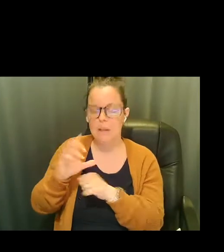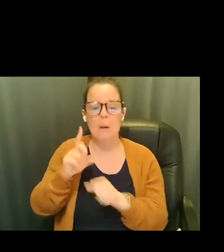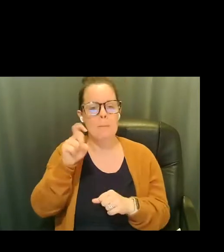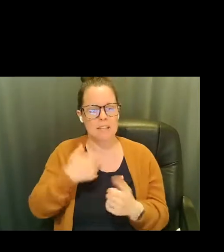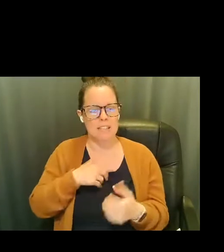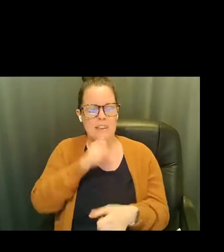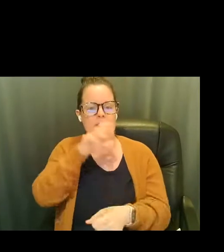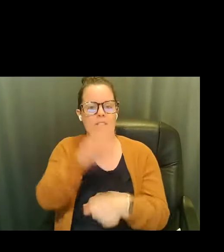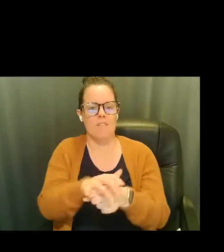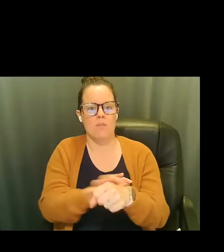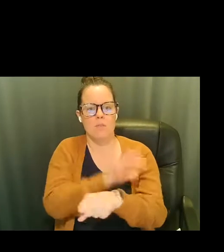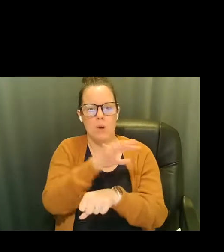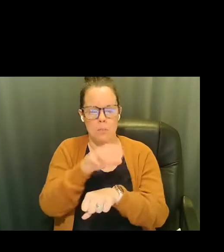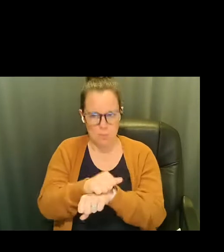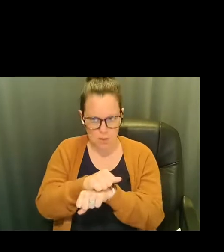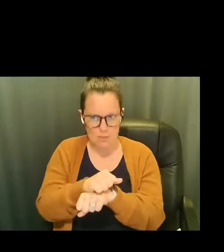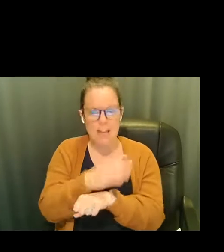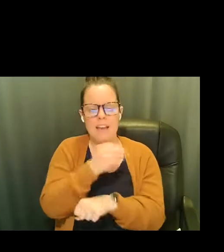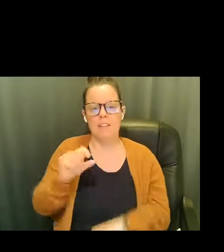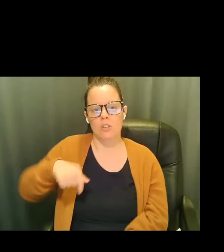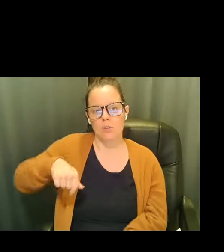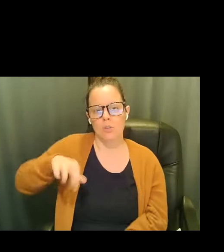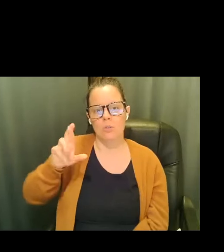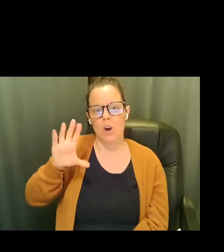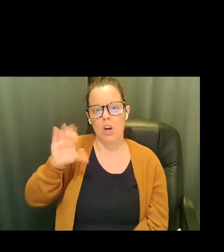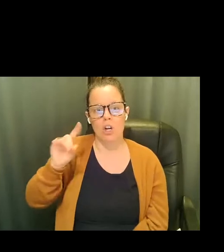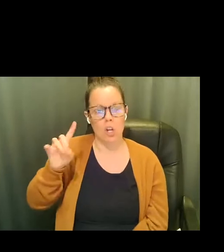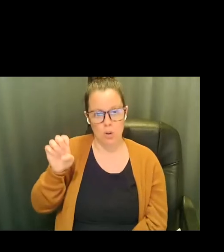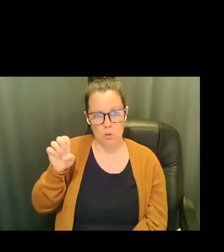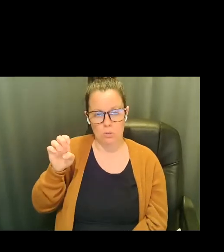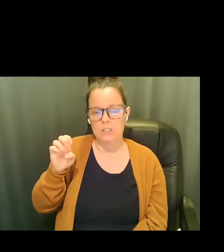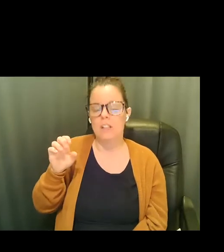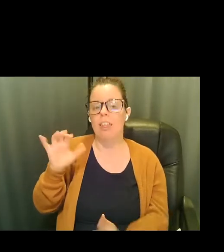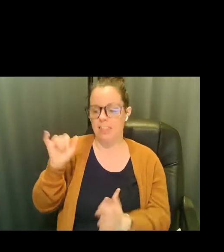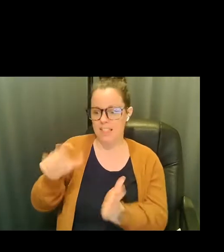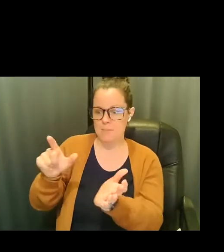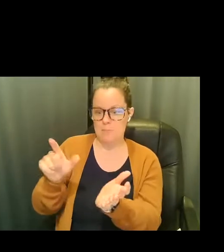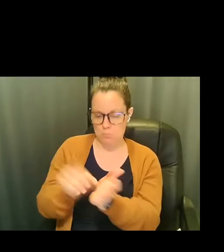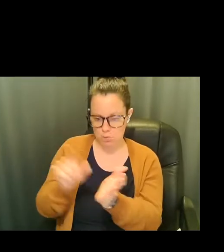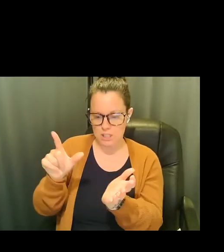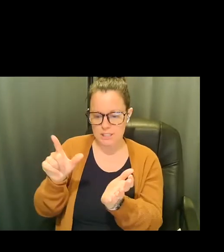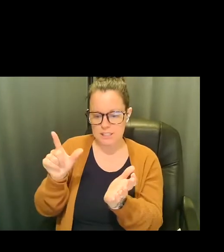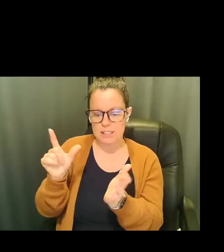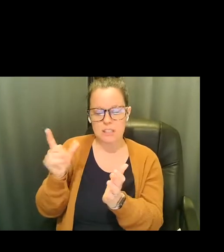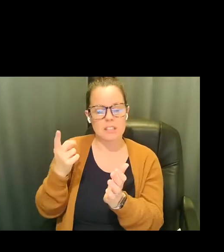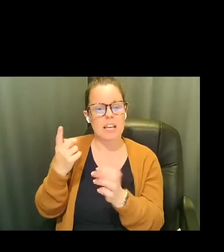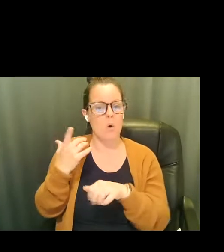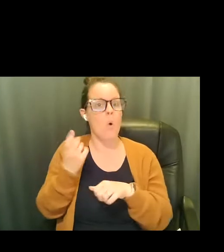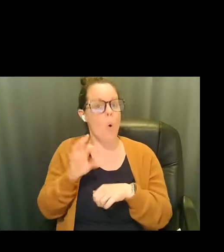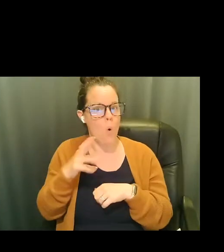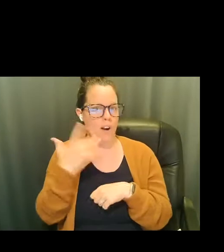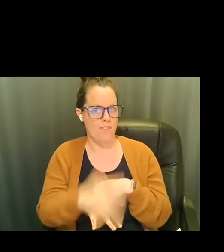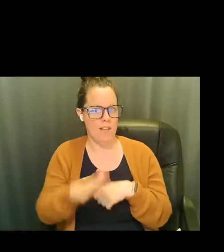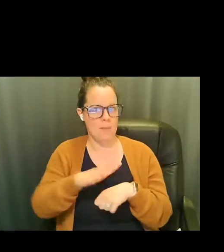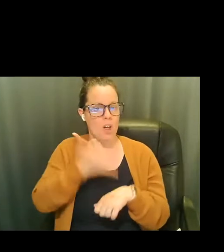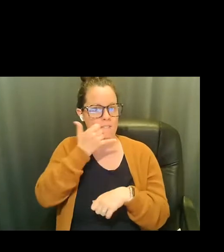appointment and a QR code that has been printed out or is available on your phone. This